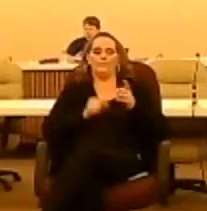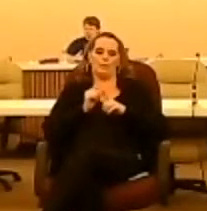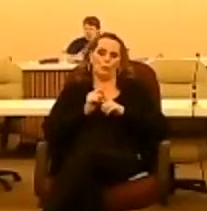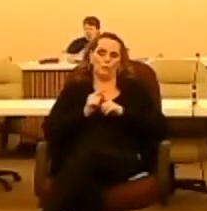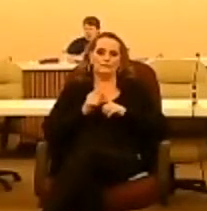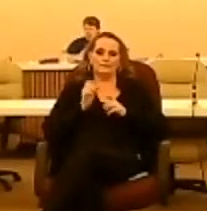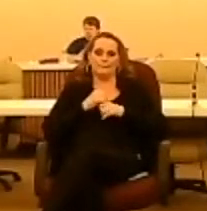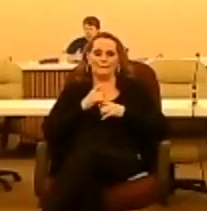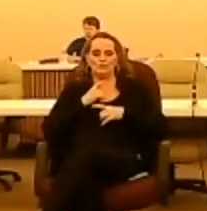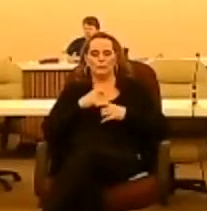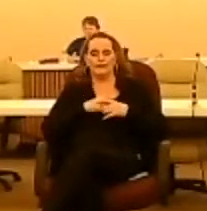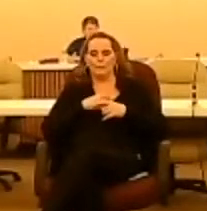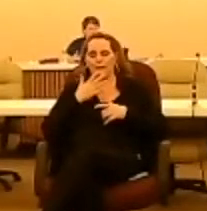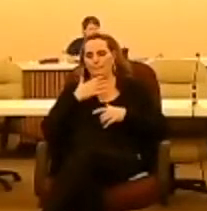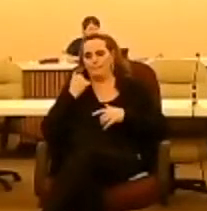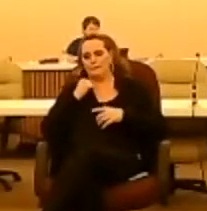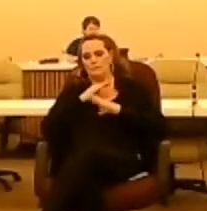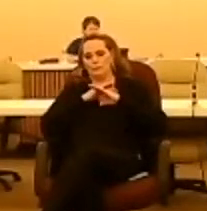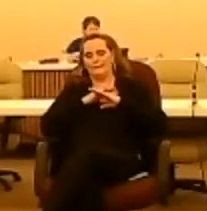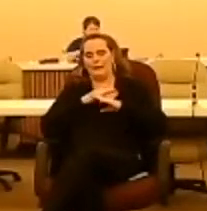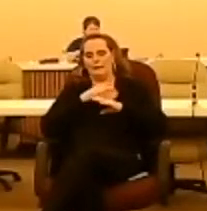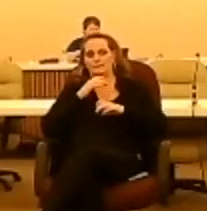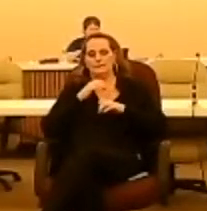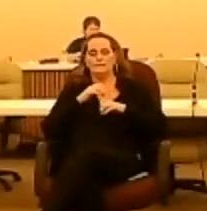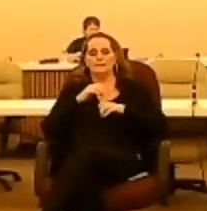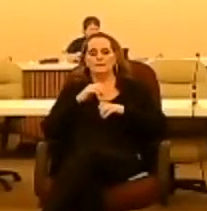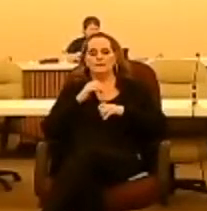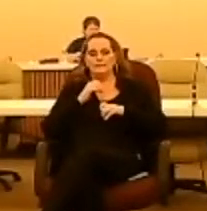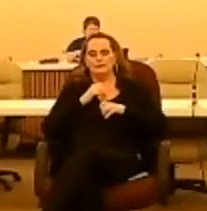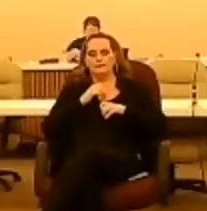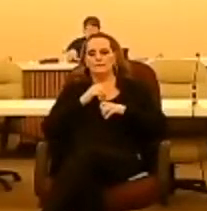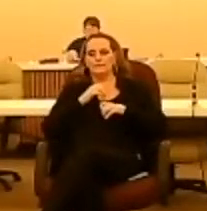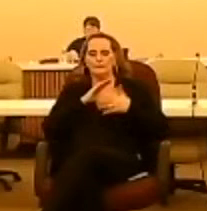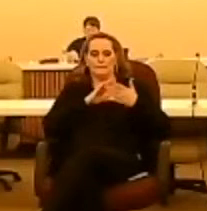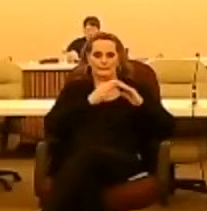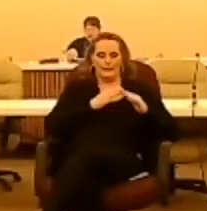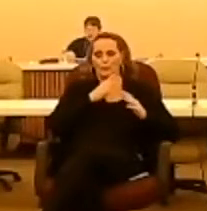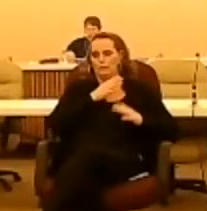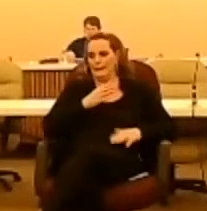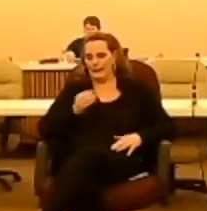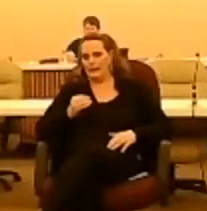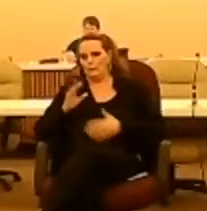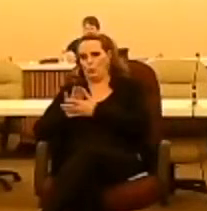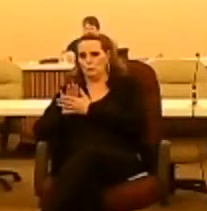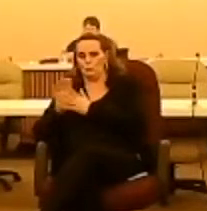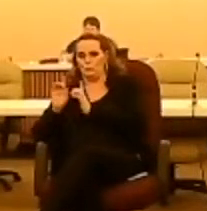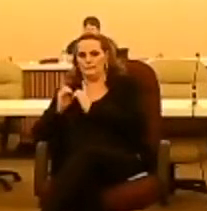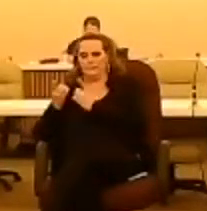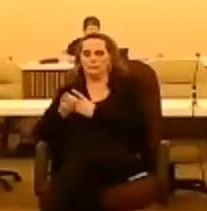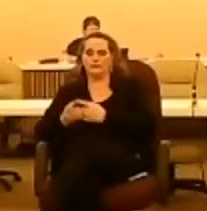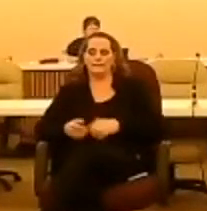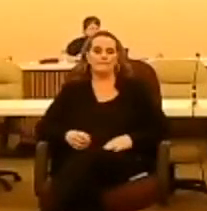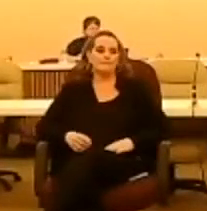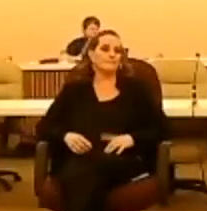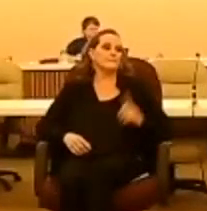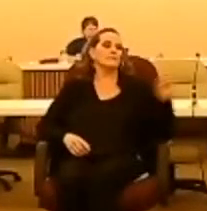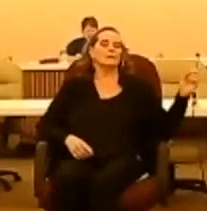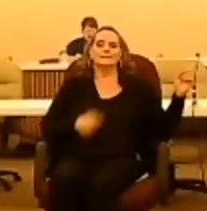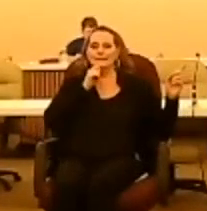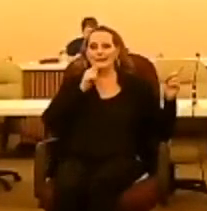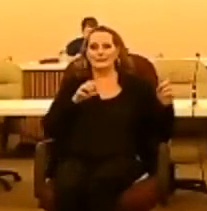to essentially best protect each of the two, the town and the school district. Not a CYA,